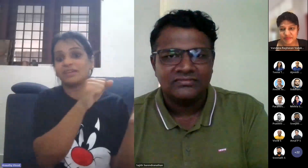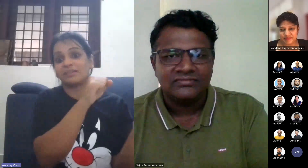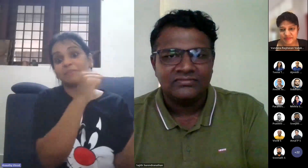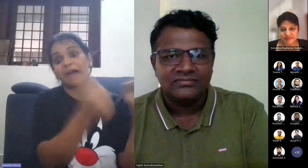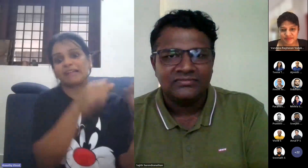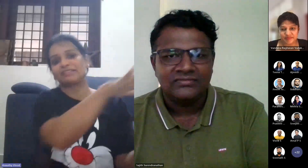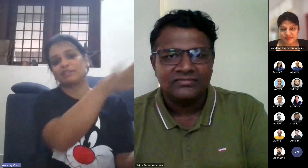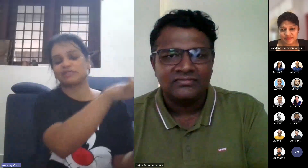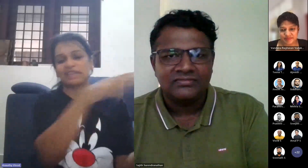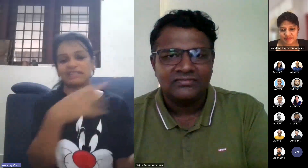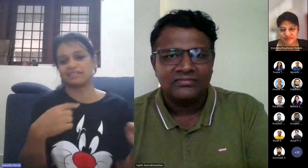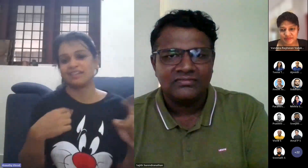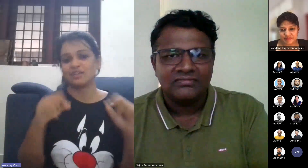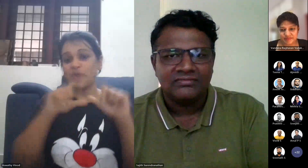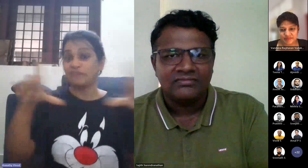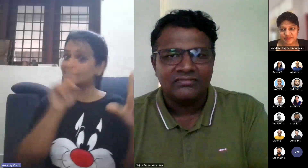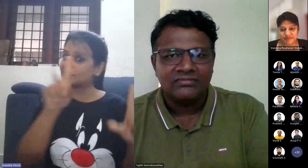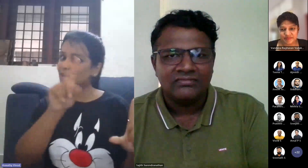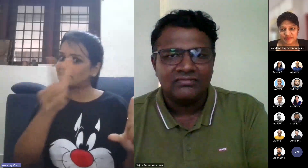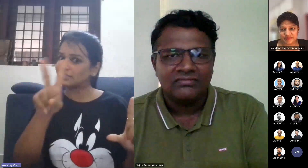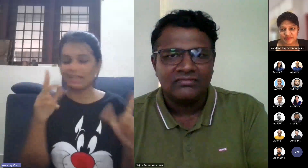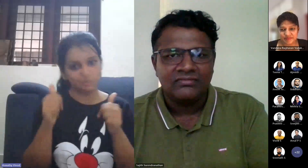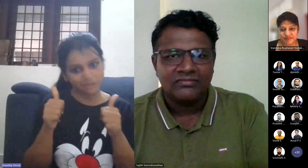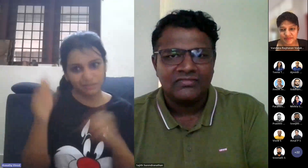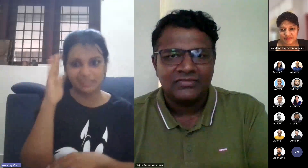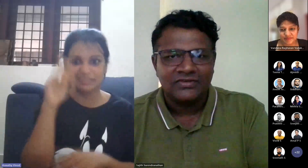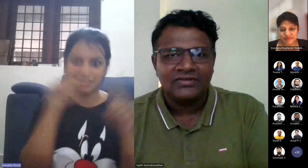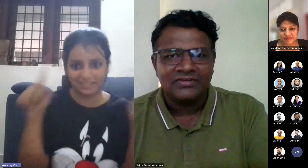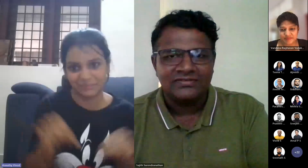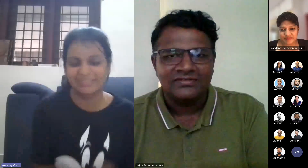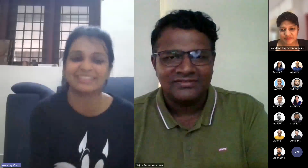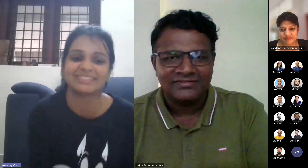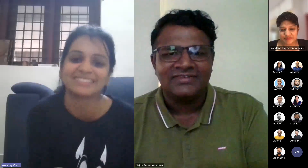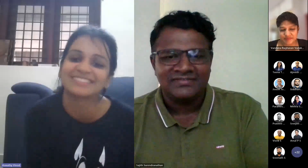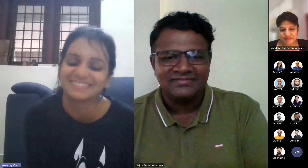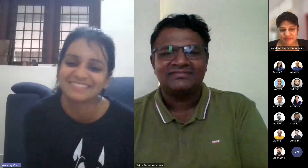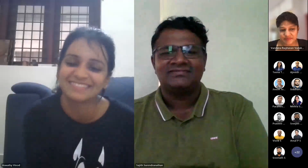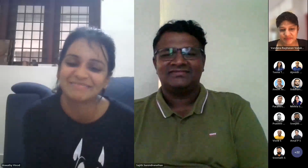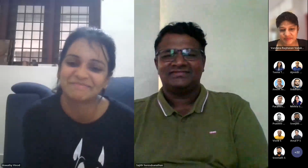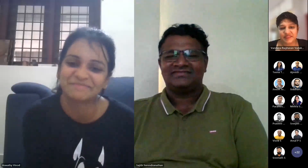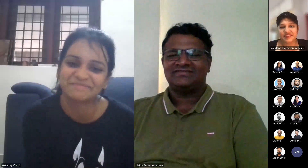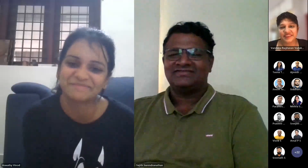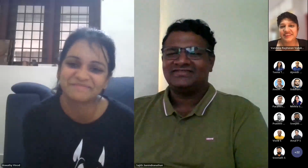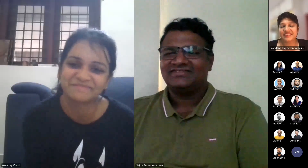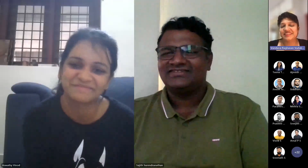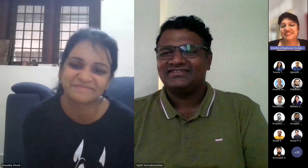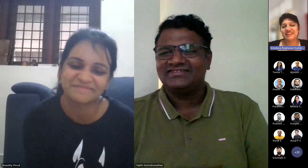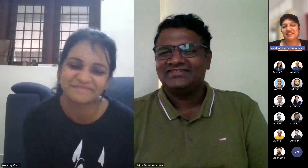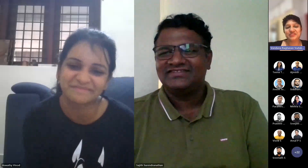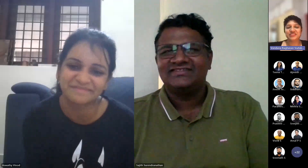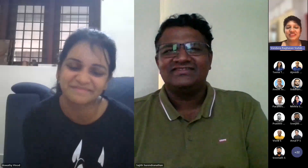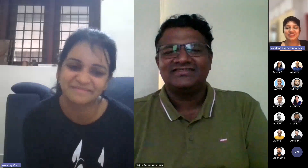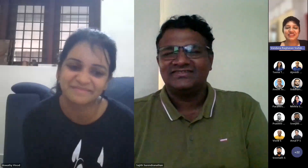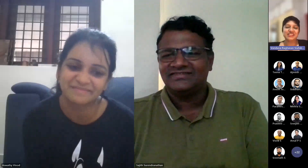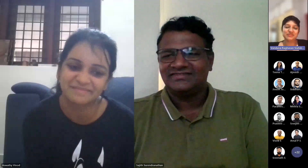make a big impact in society. So I felt the 12th slide was the best in the presentation. Yeah, thank